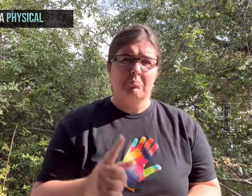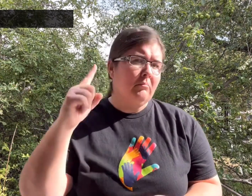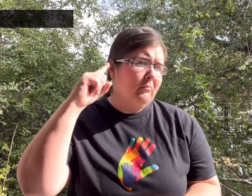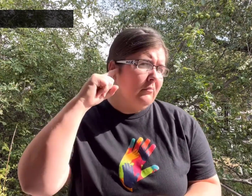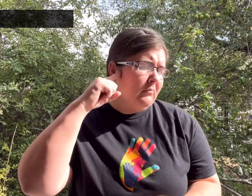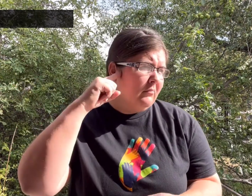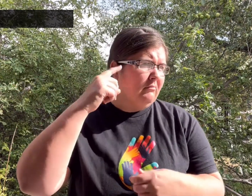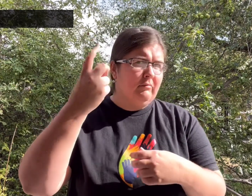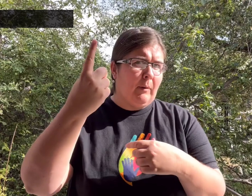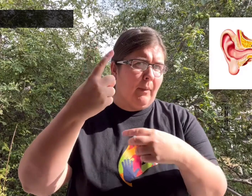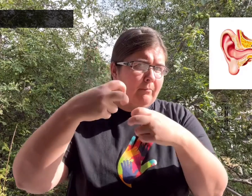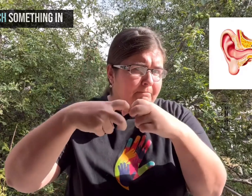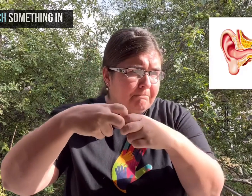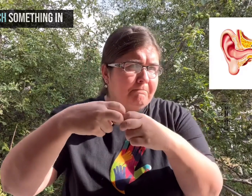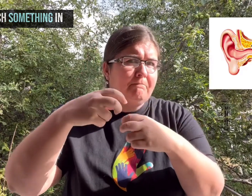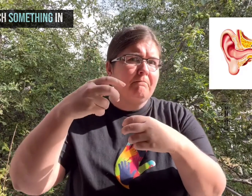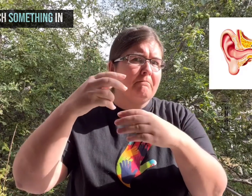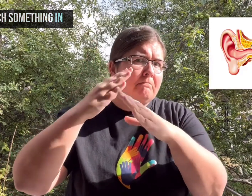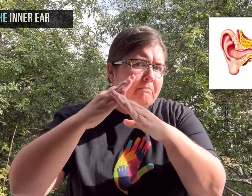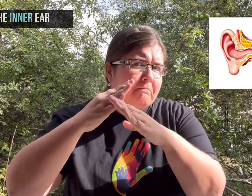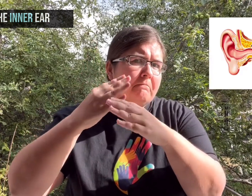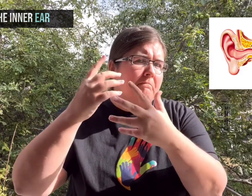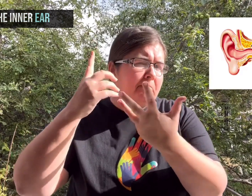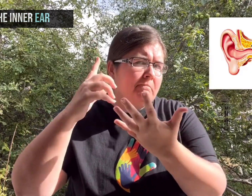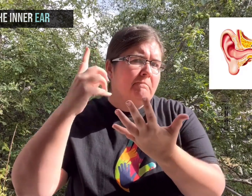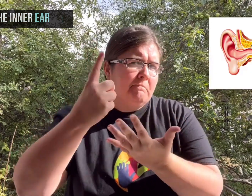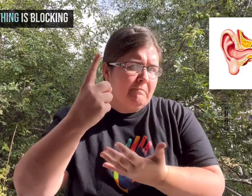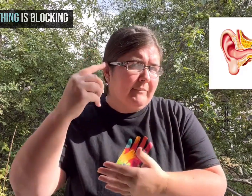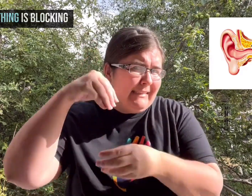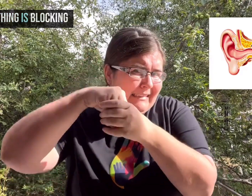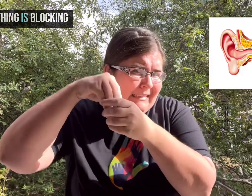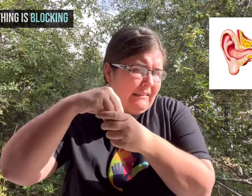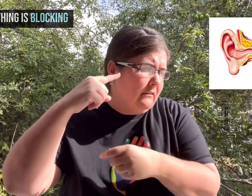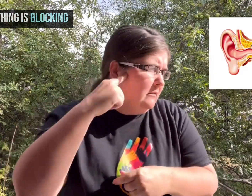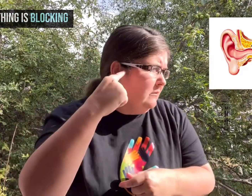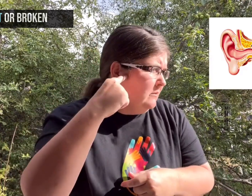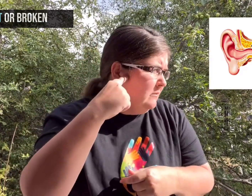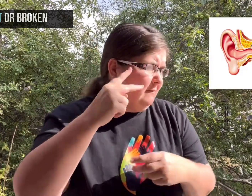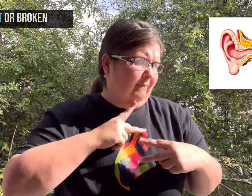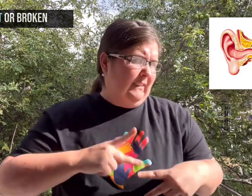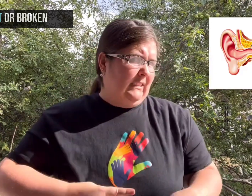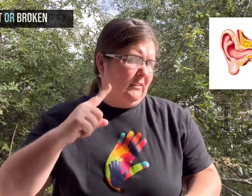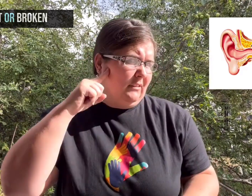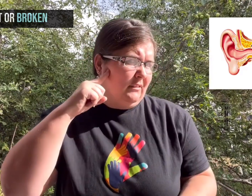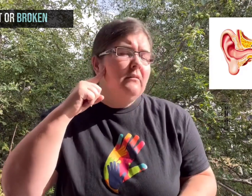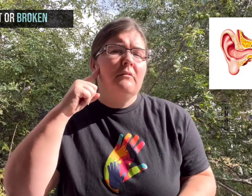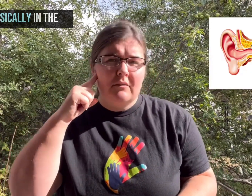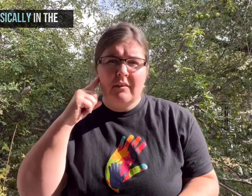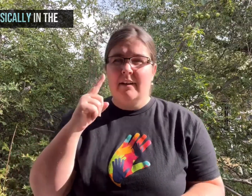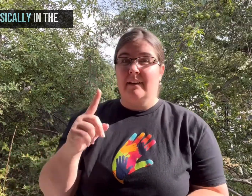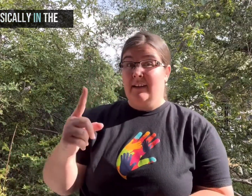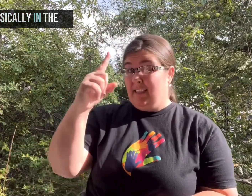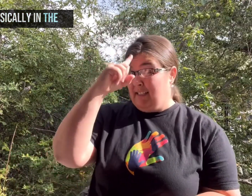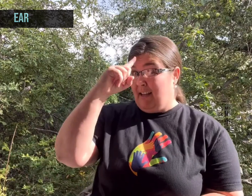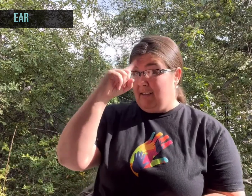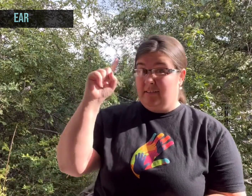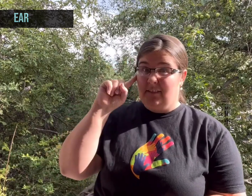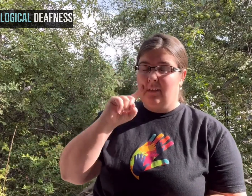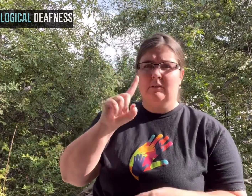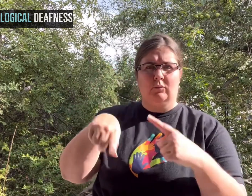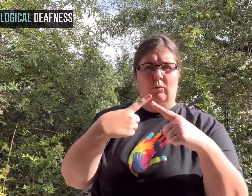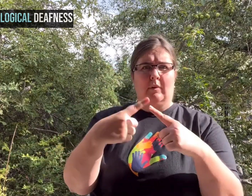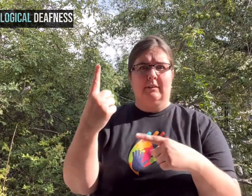physical glitch, something in the inner ear, something that's blocking it, or broken physically in the